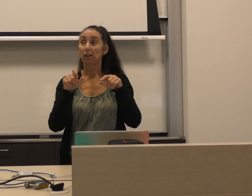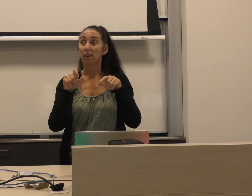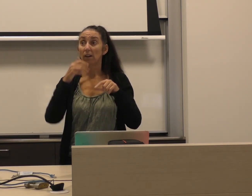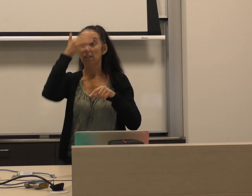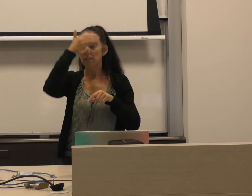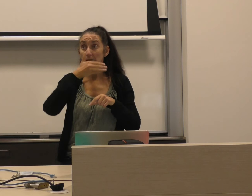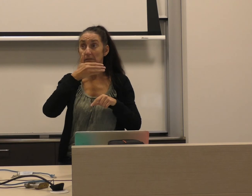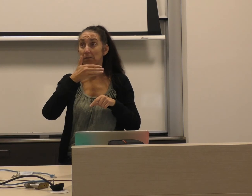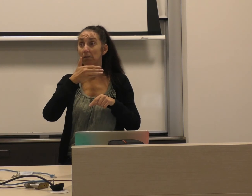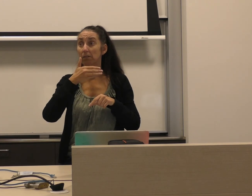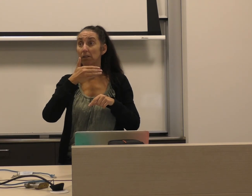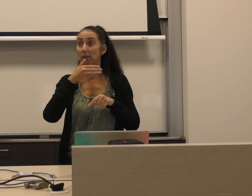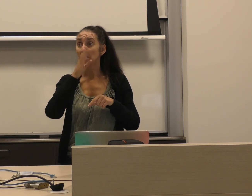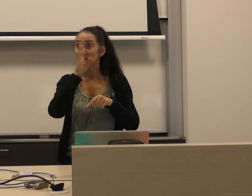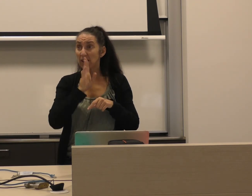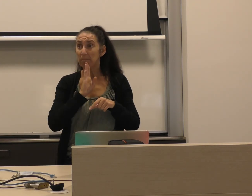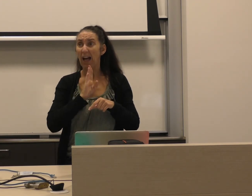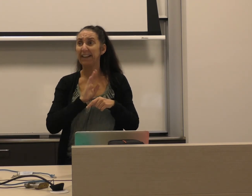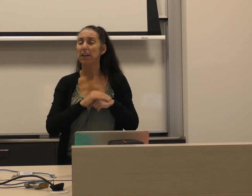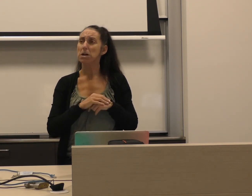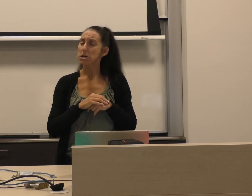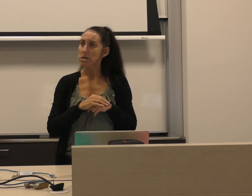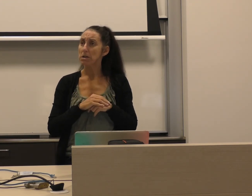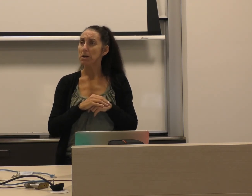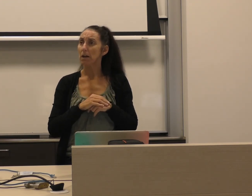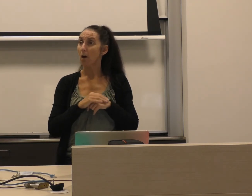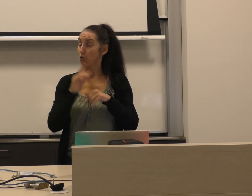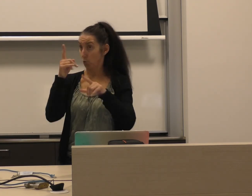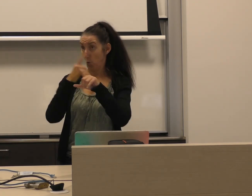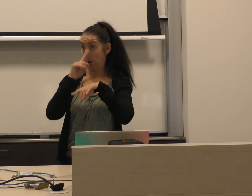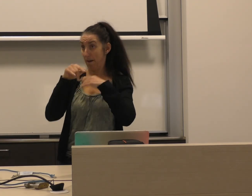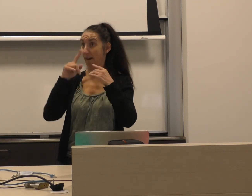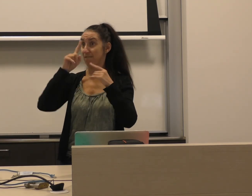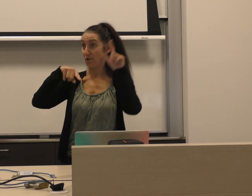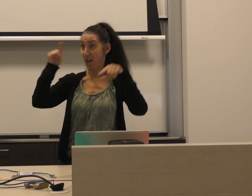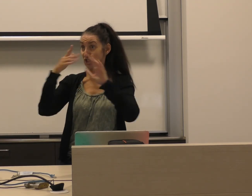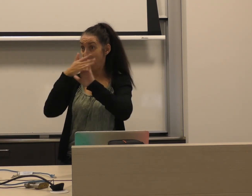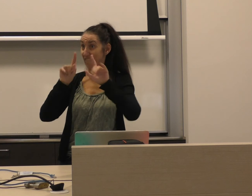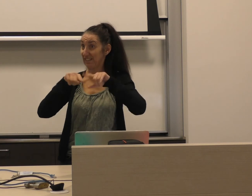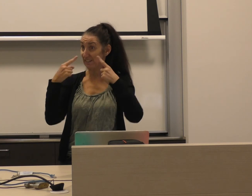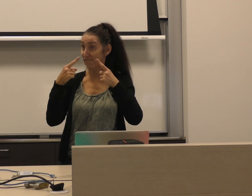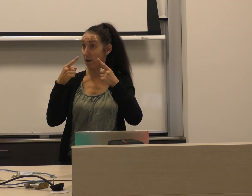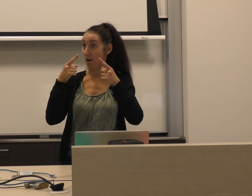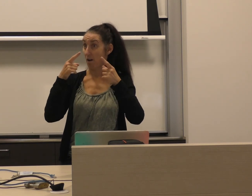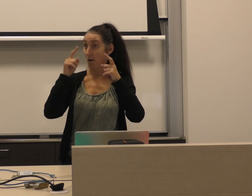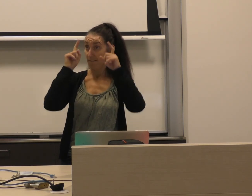Can sign variation vary across age differences? So you're talking about